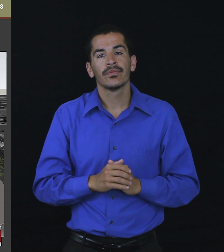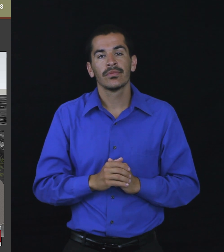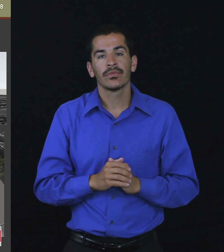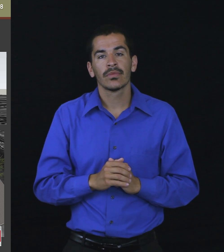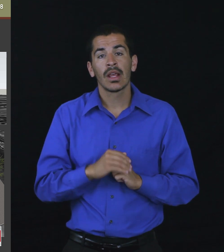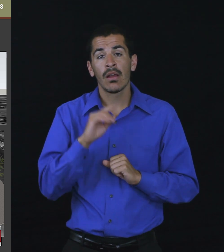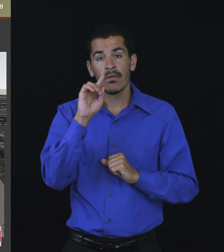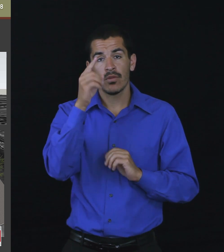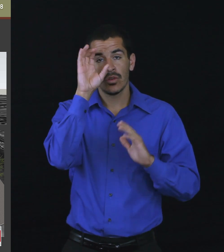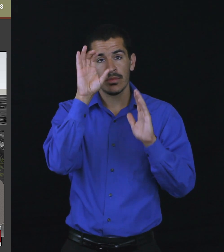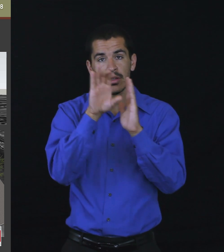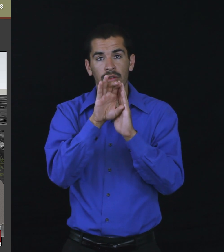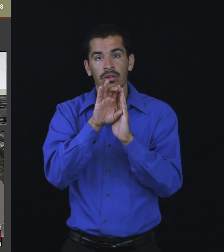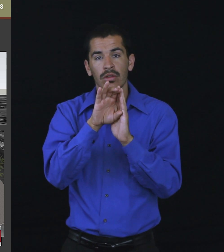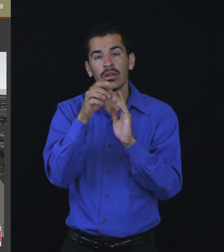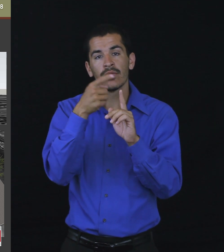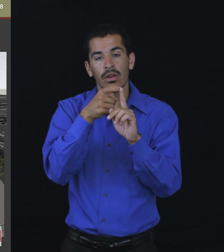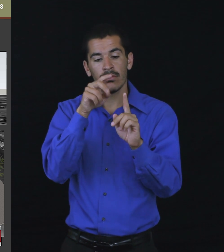the northeast corner.